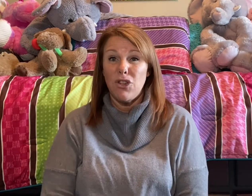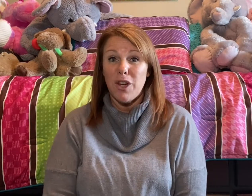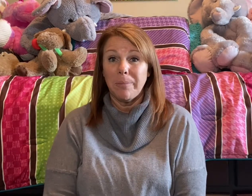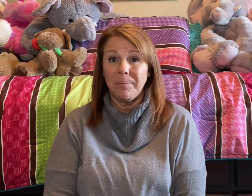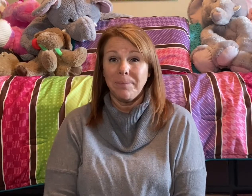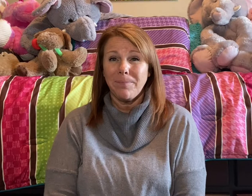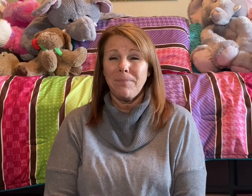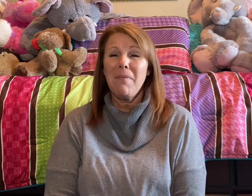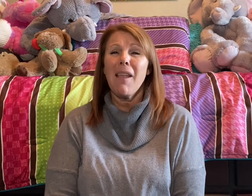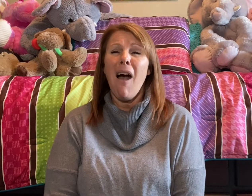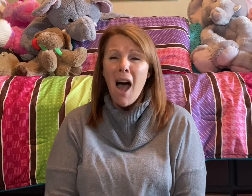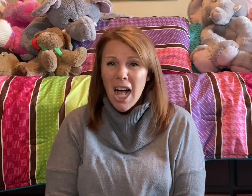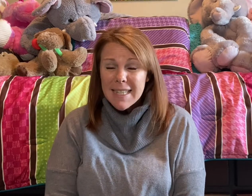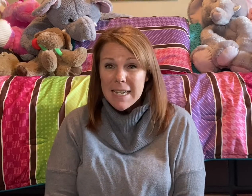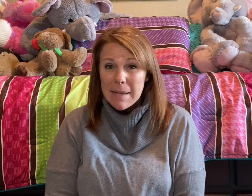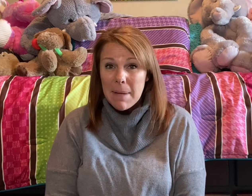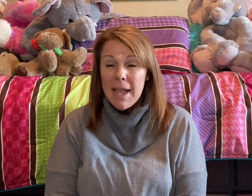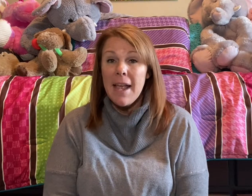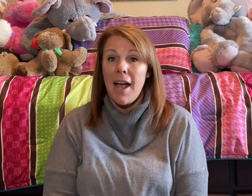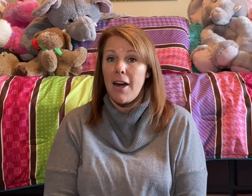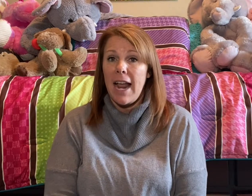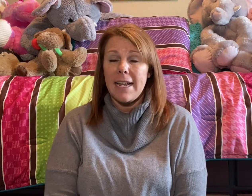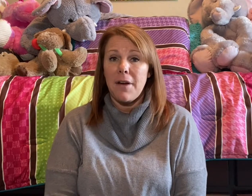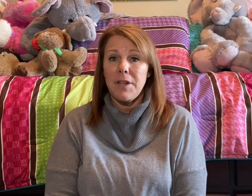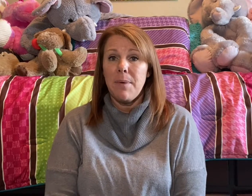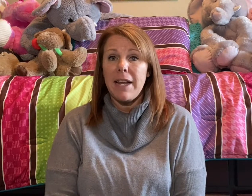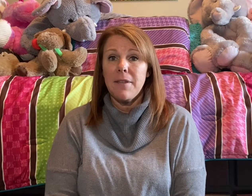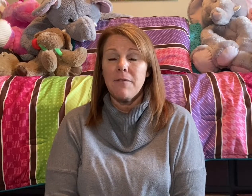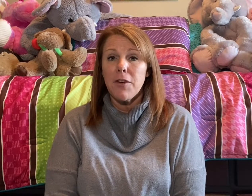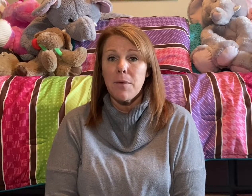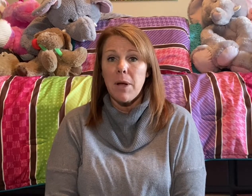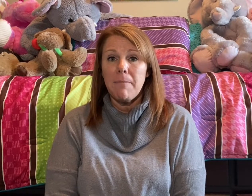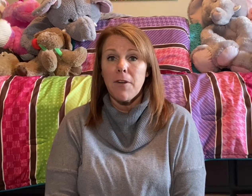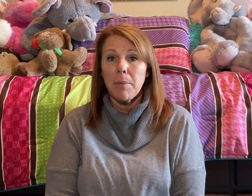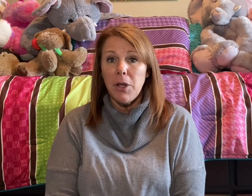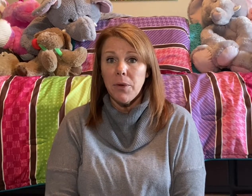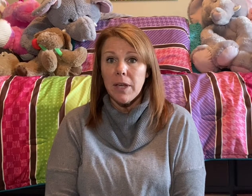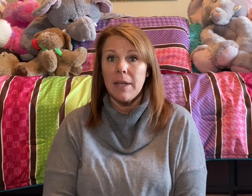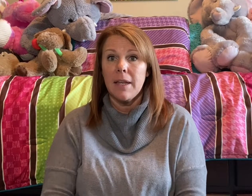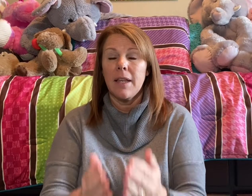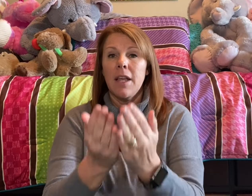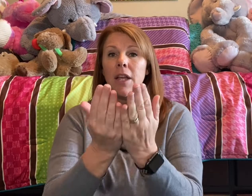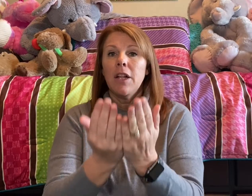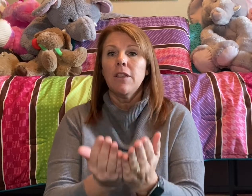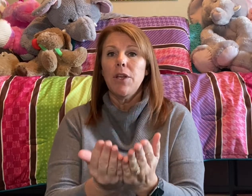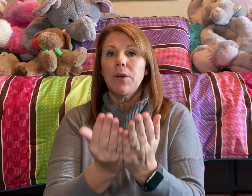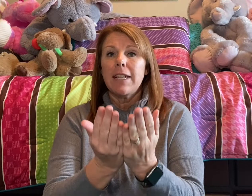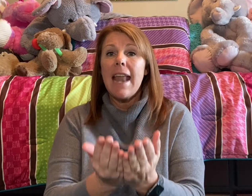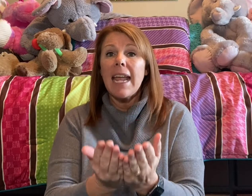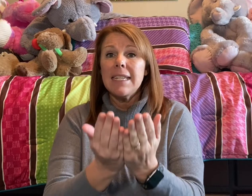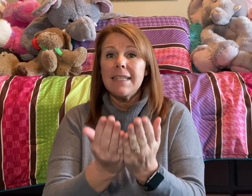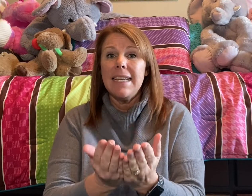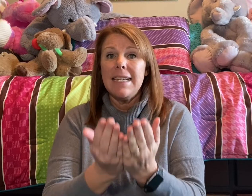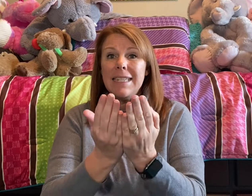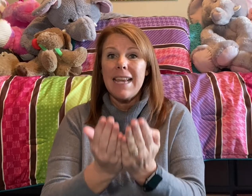do? Awesome. All right, now are you ready for the one from Luke? Luke